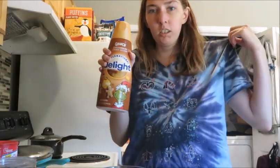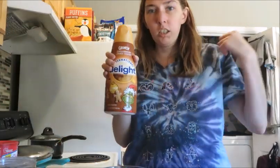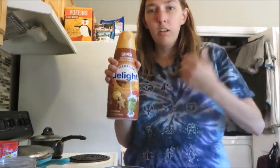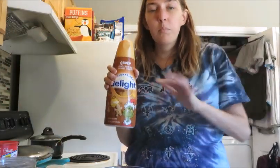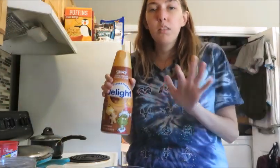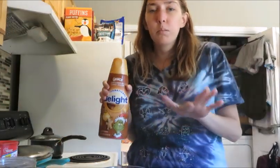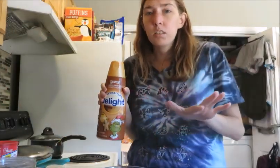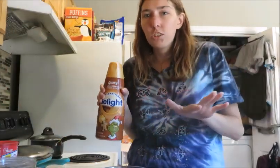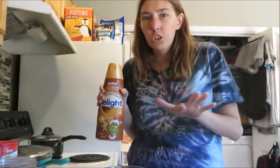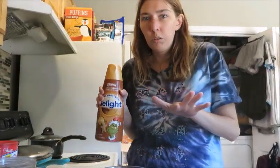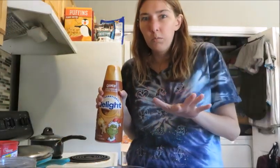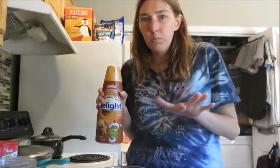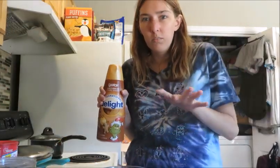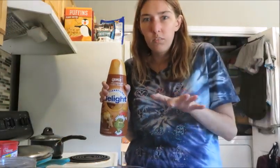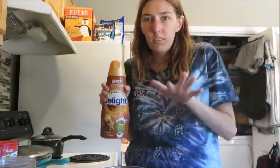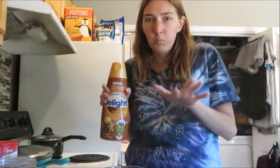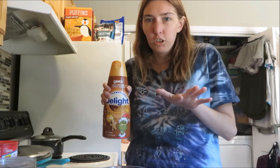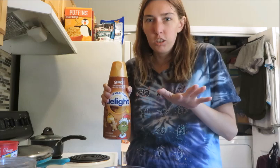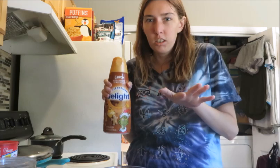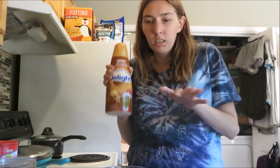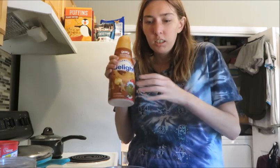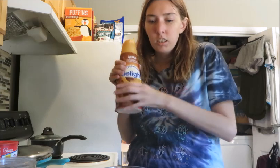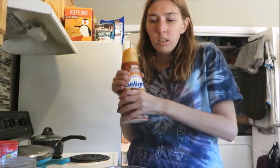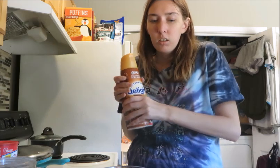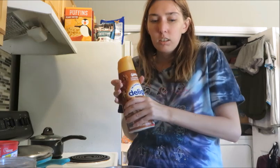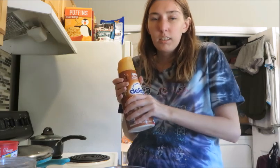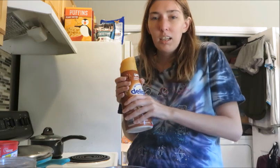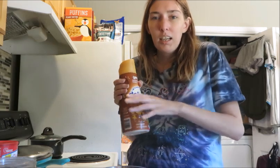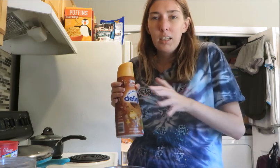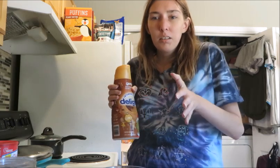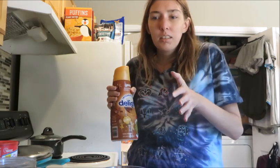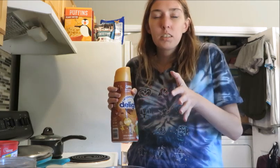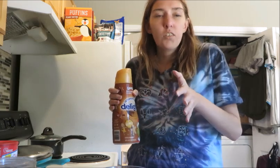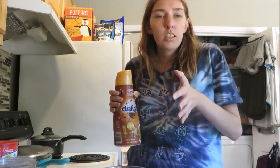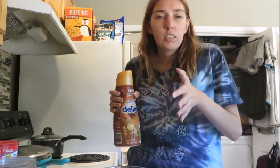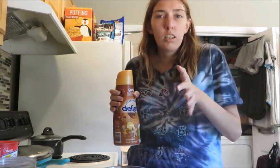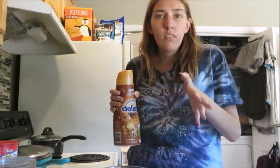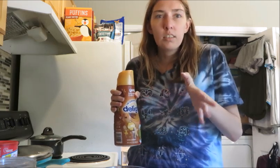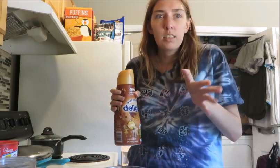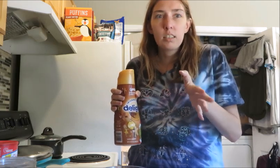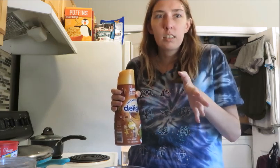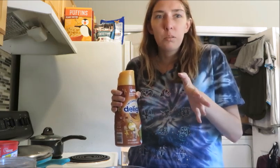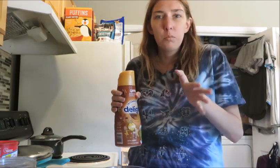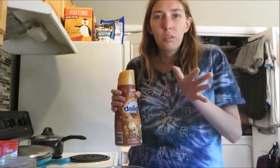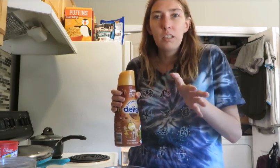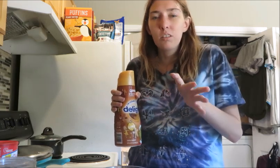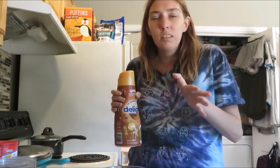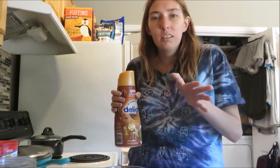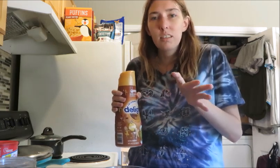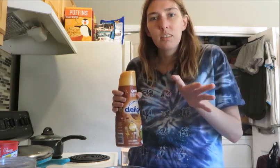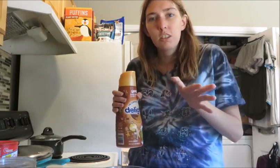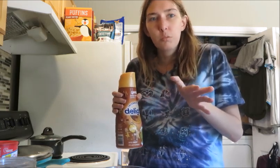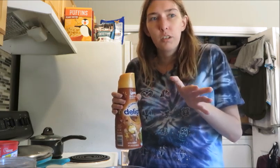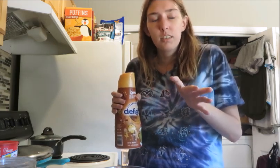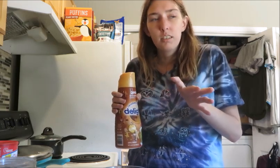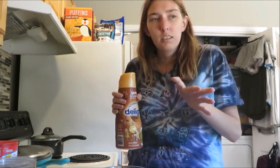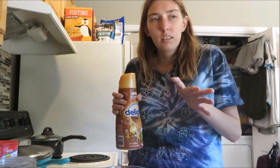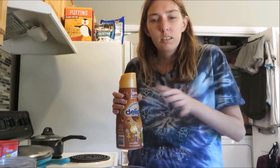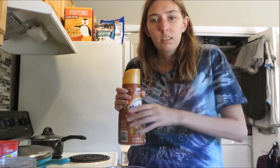dough. I'm not the biggest gingerbread flavored person. Like it's funny because I love the taste of cinnamon, but I do not like the taste of gingerbread.